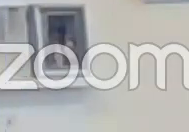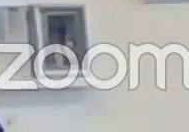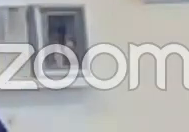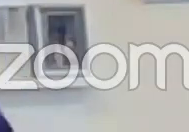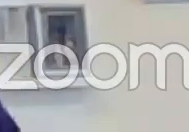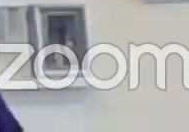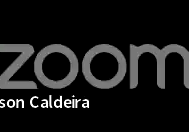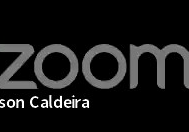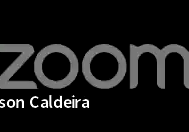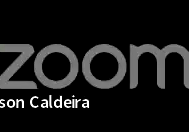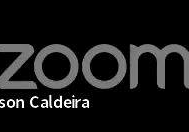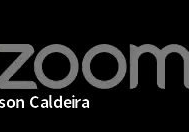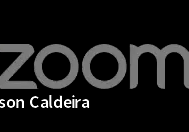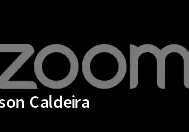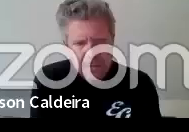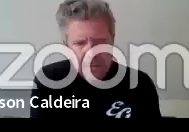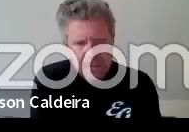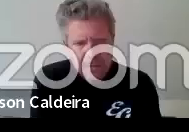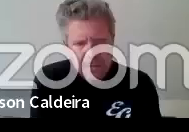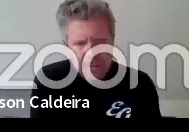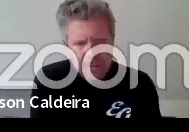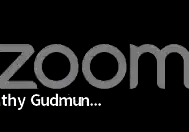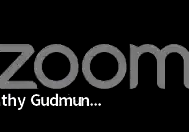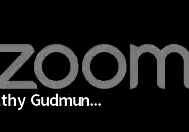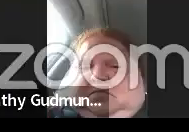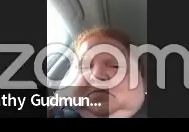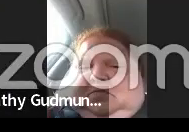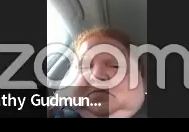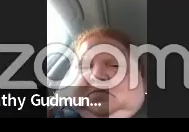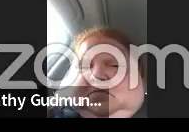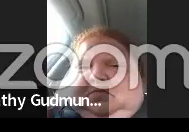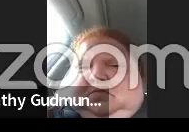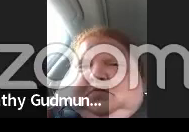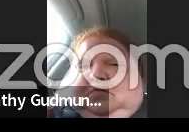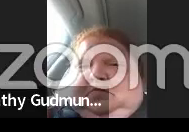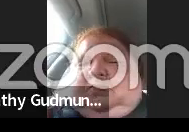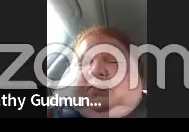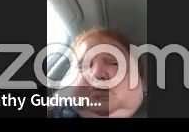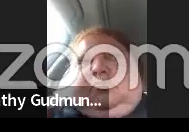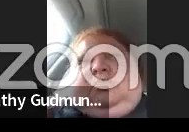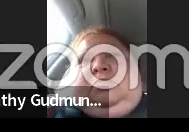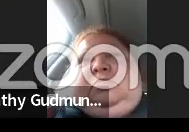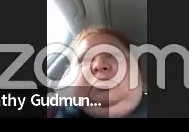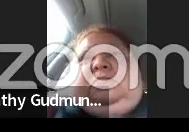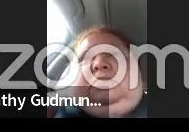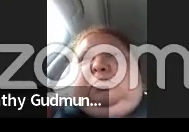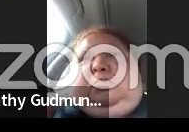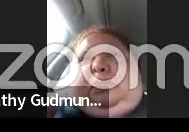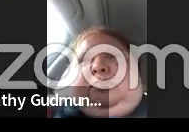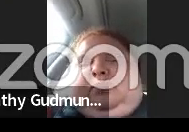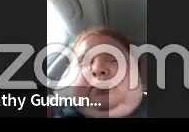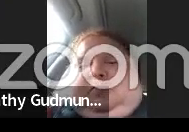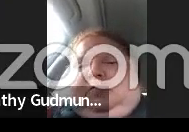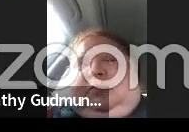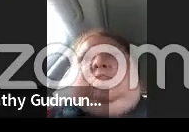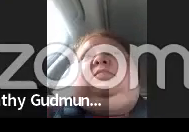with some of the funding provisions that came through Medicaid as a result of the state of